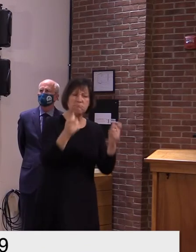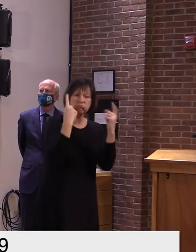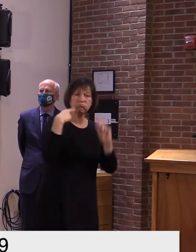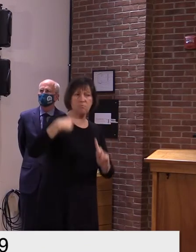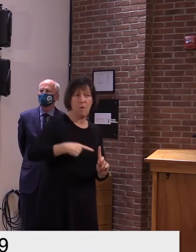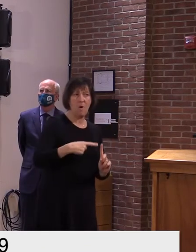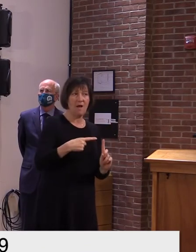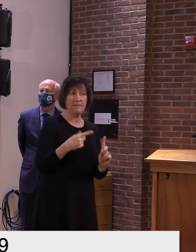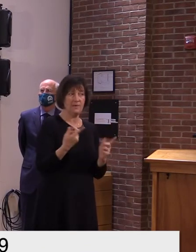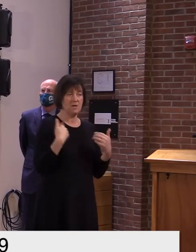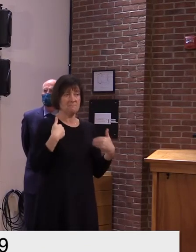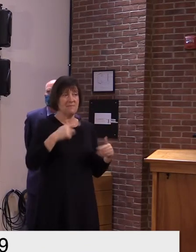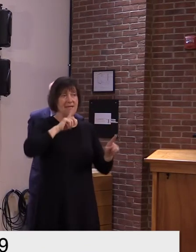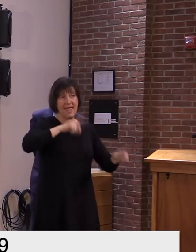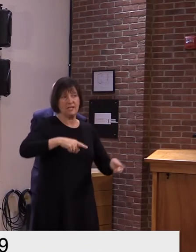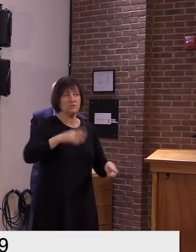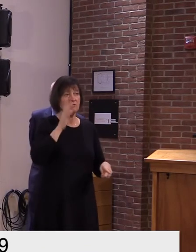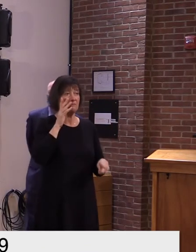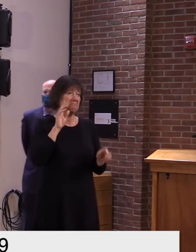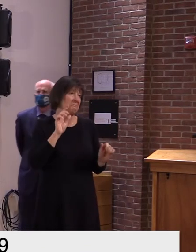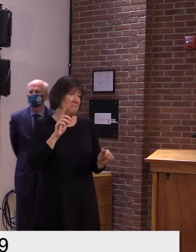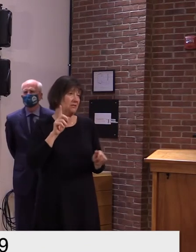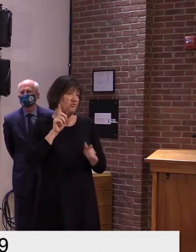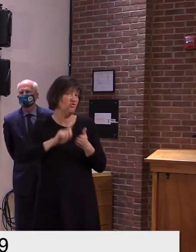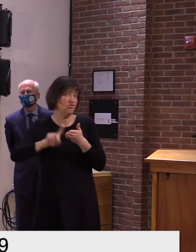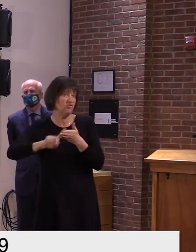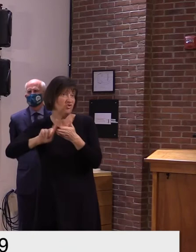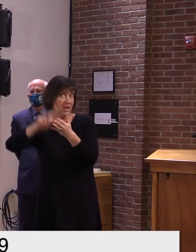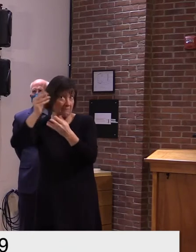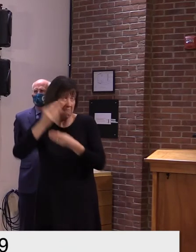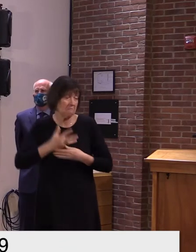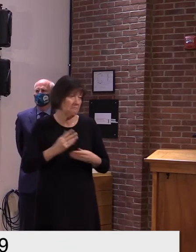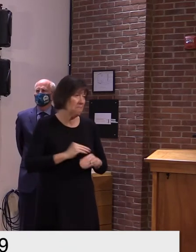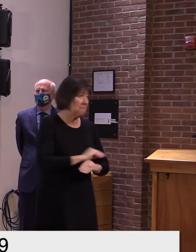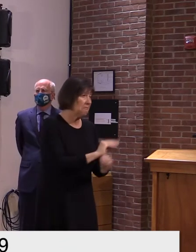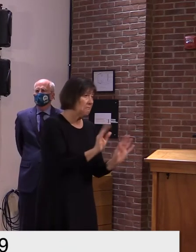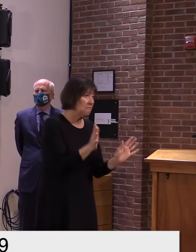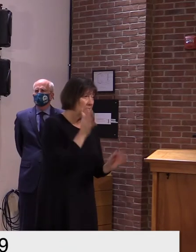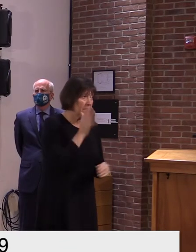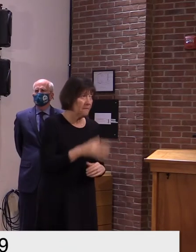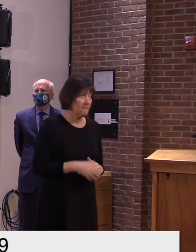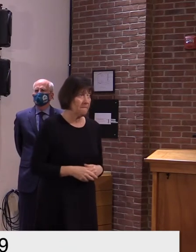clarified because I'm not sure. Okay. All right, great. Thanks.